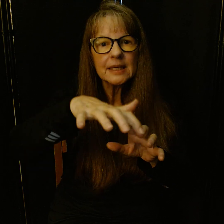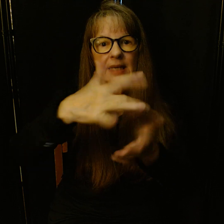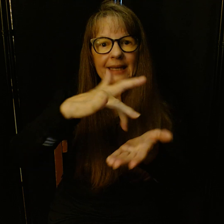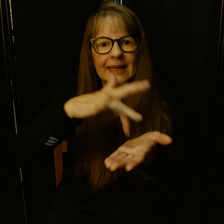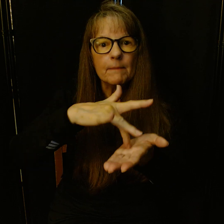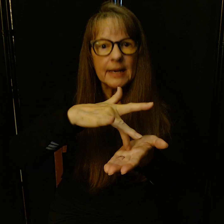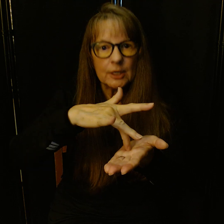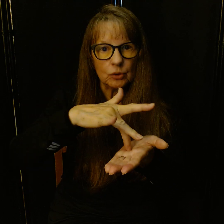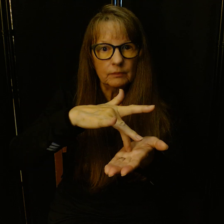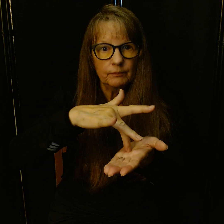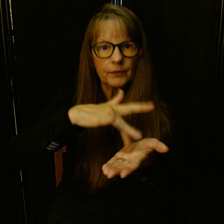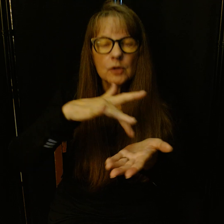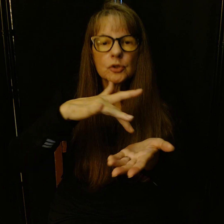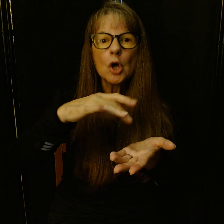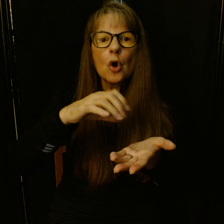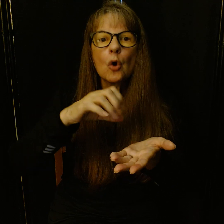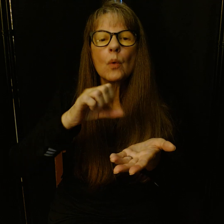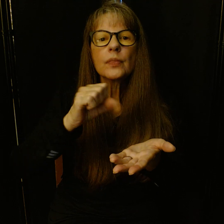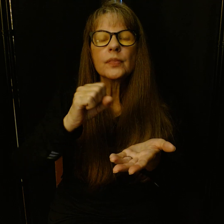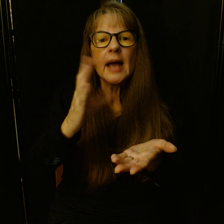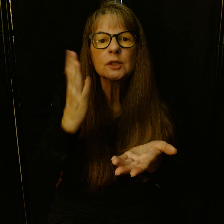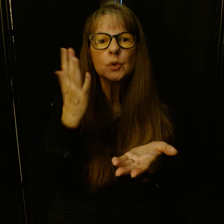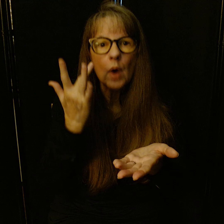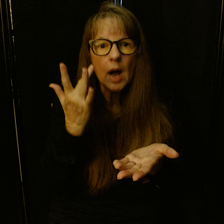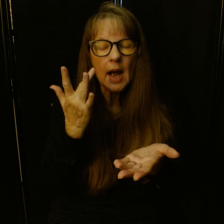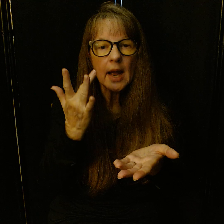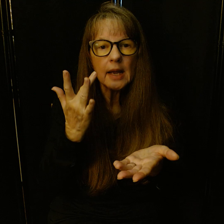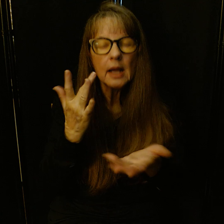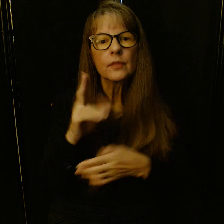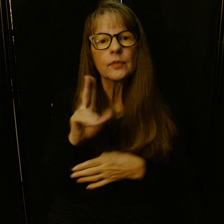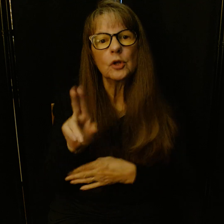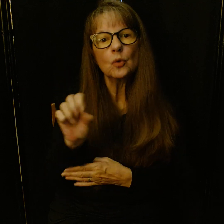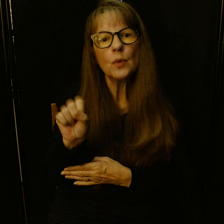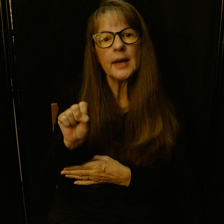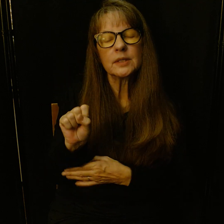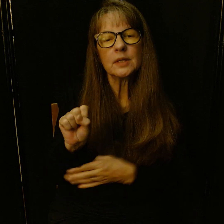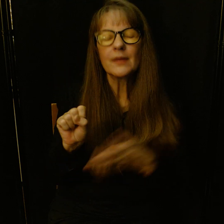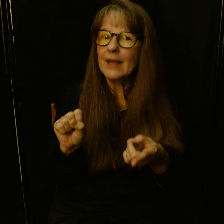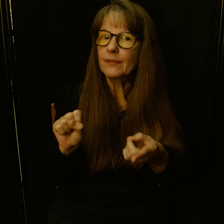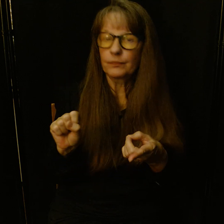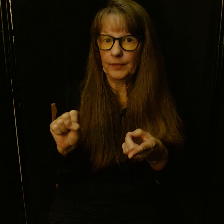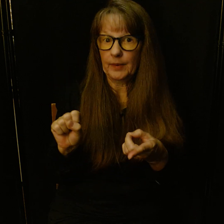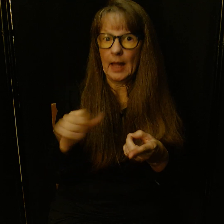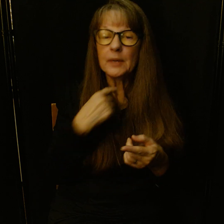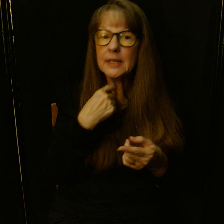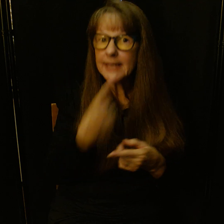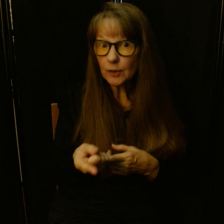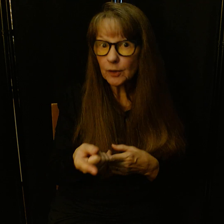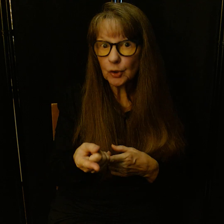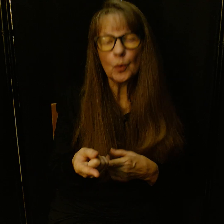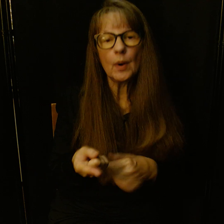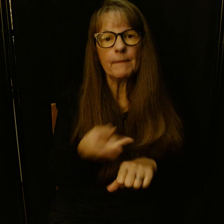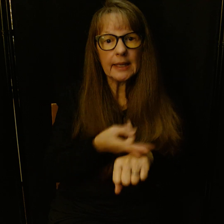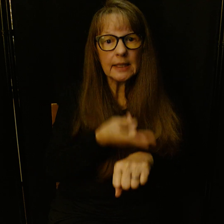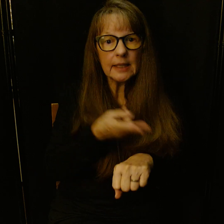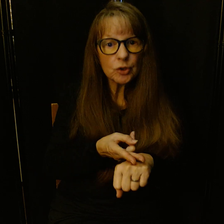in the middle. So that's why the U.S., and I'm going to tell you back in